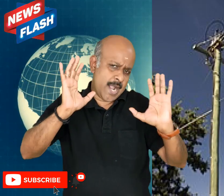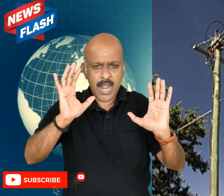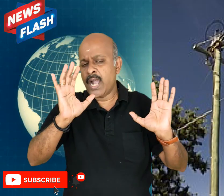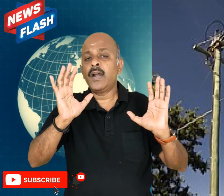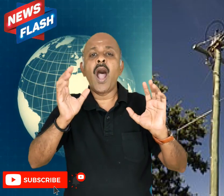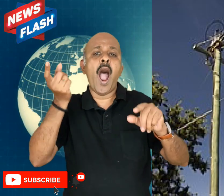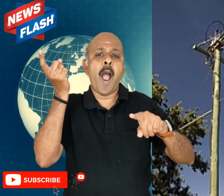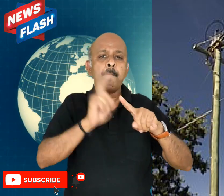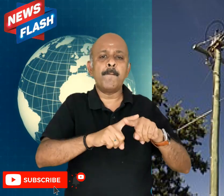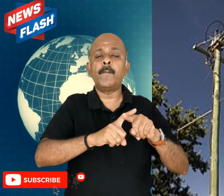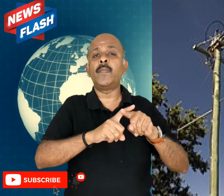affected by huge rain.